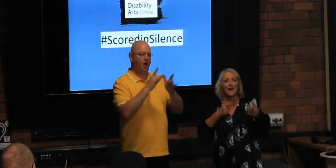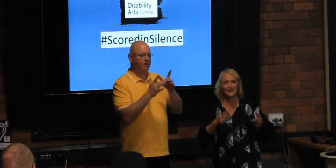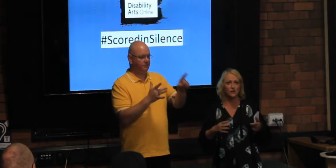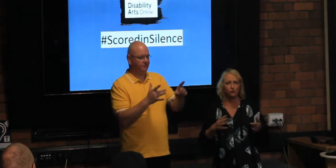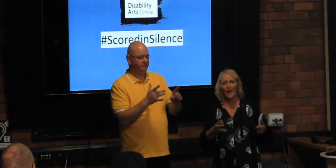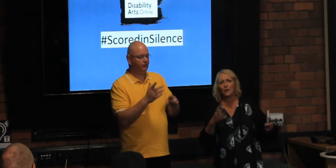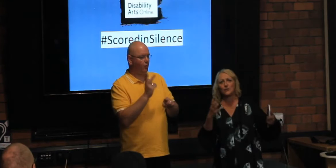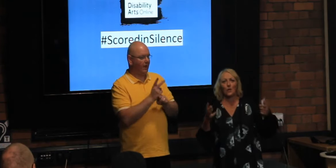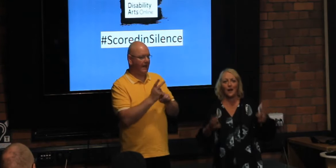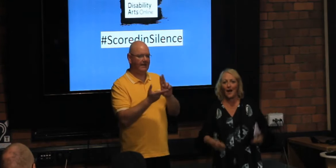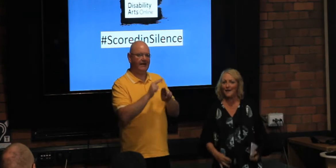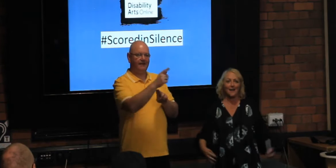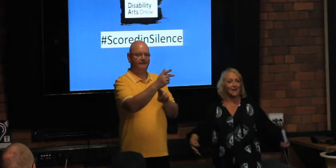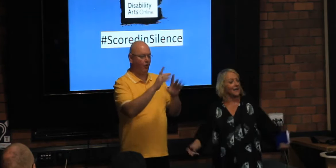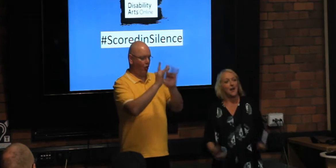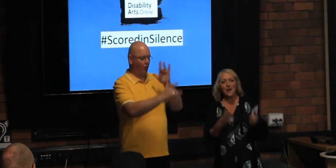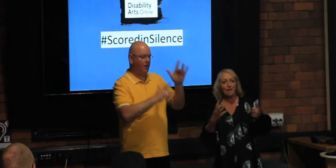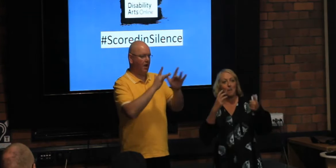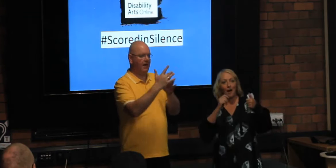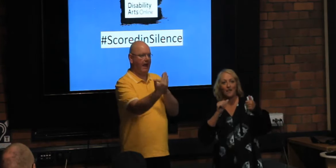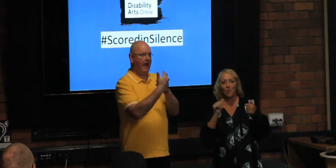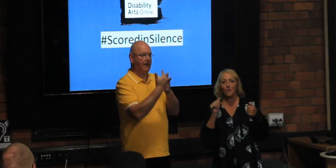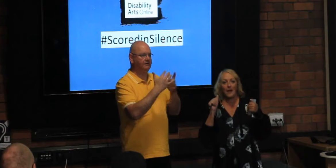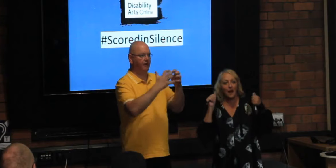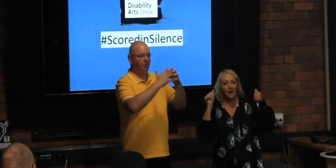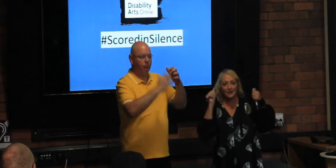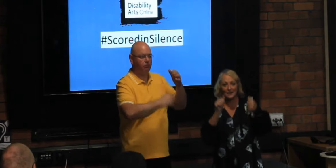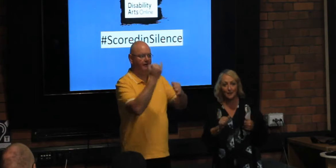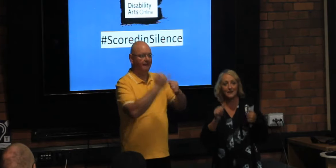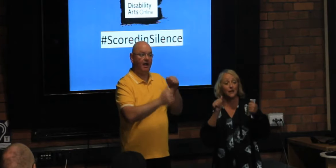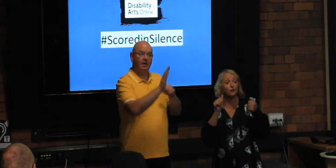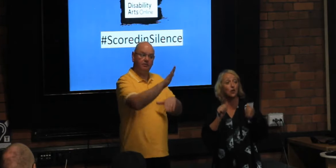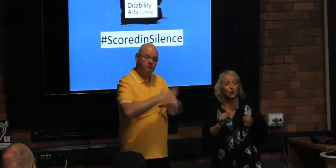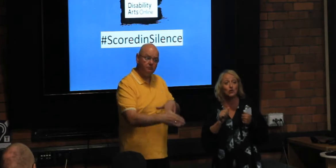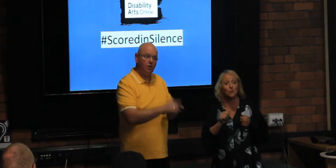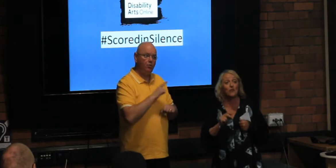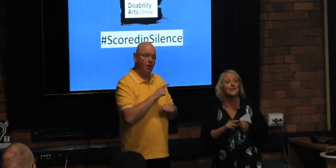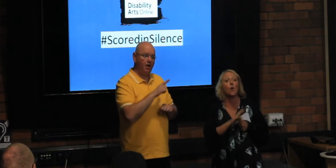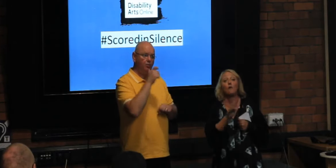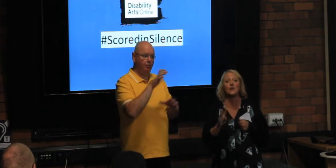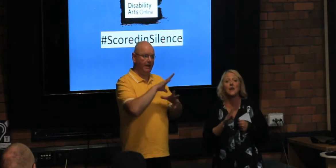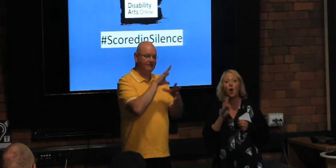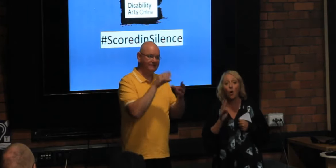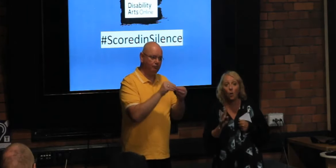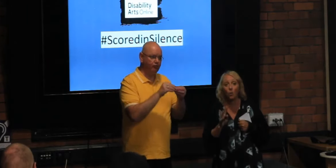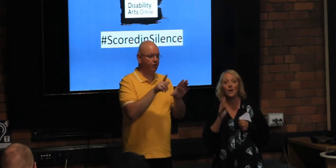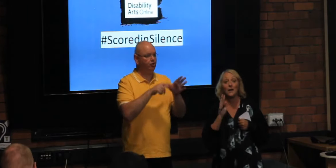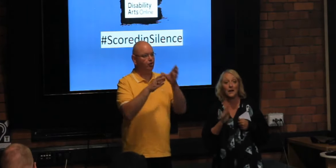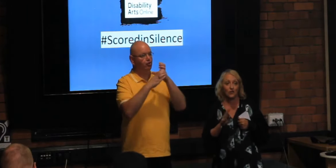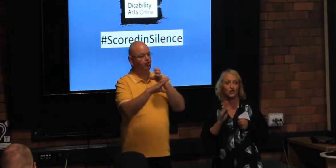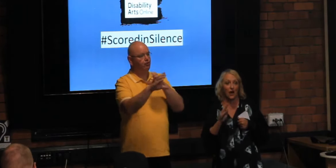of the access fails online, never mind, there will be a summative YouTube video of this